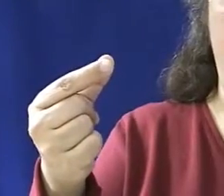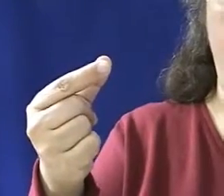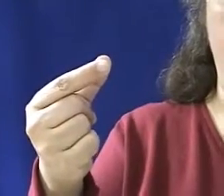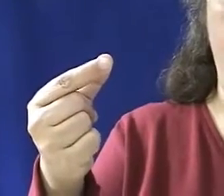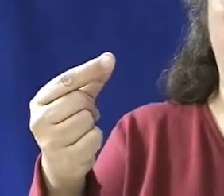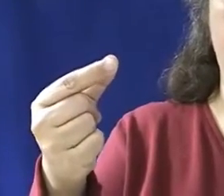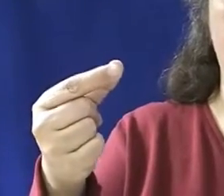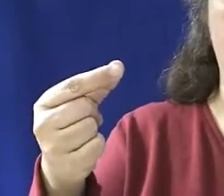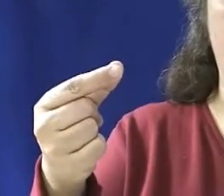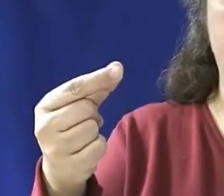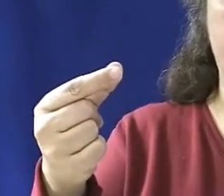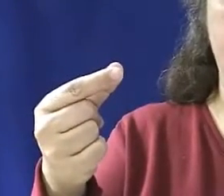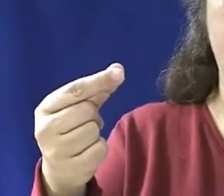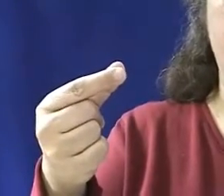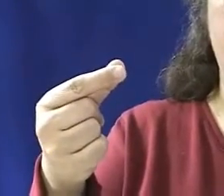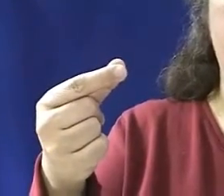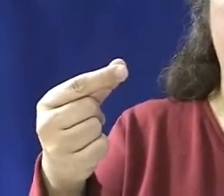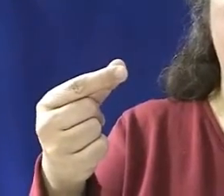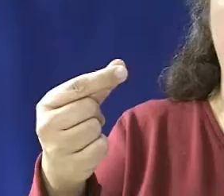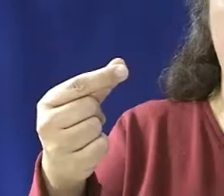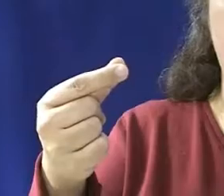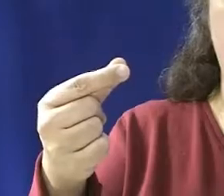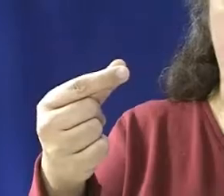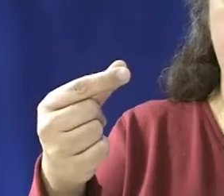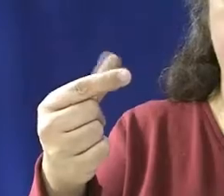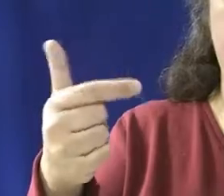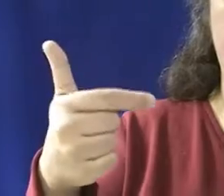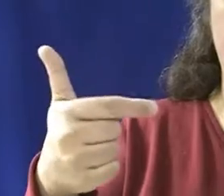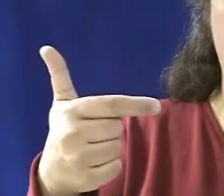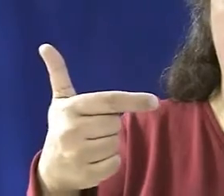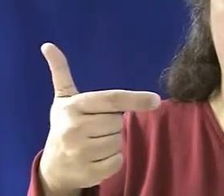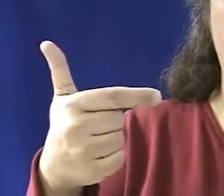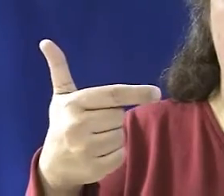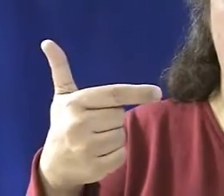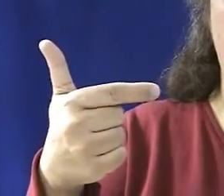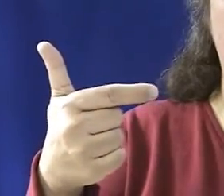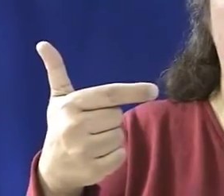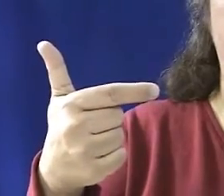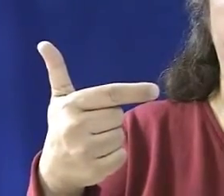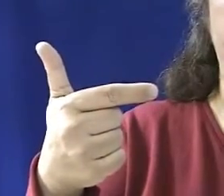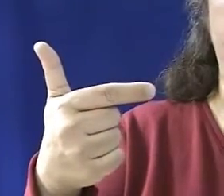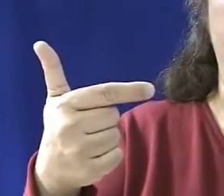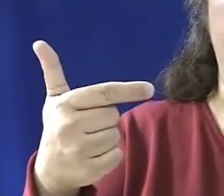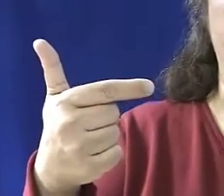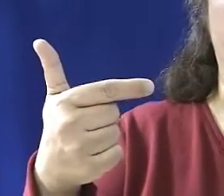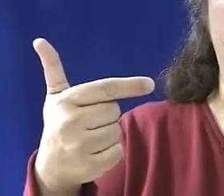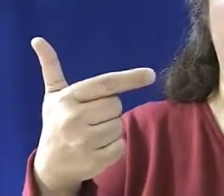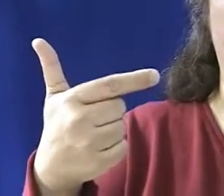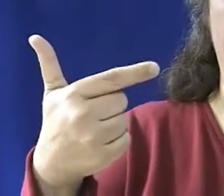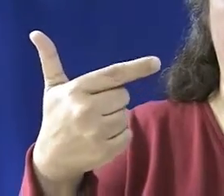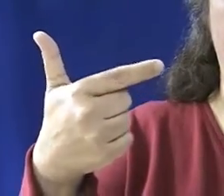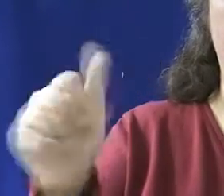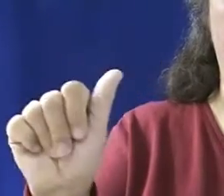out this way. G. In Georgia, you'll see the Georgia G. And the sign for Georgia is